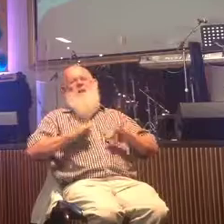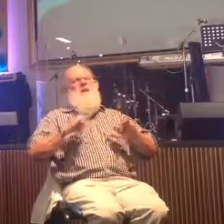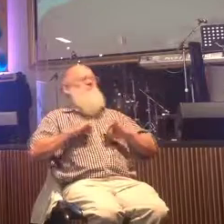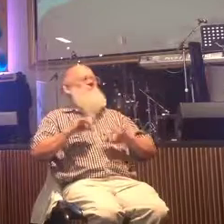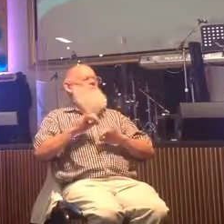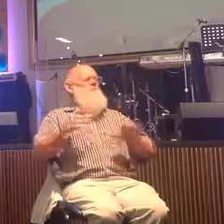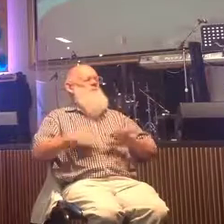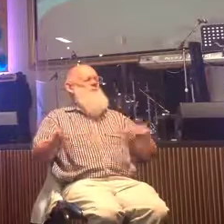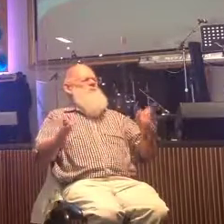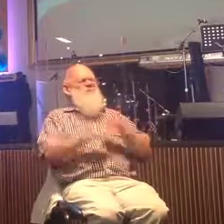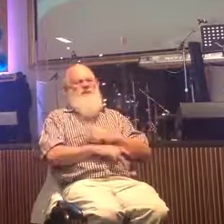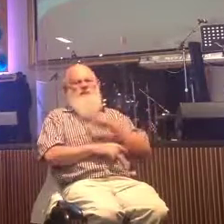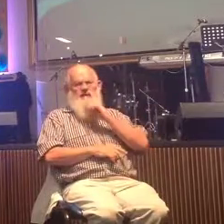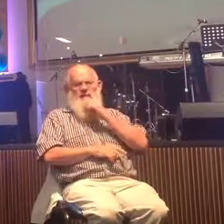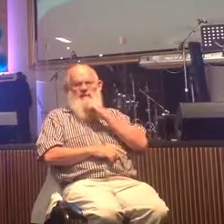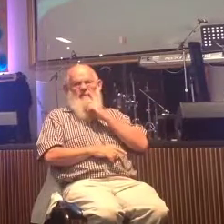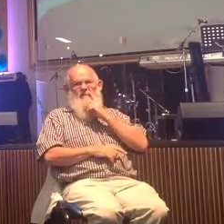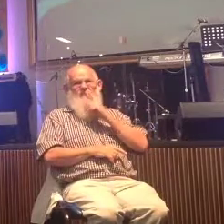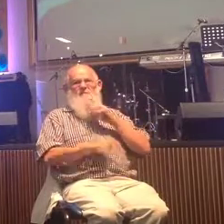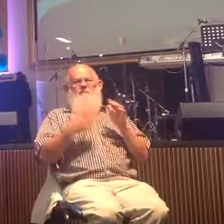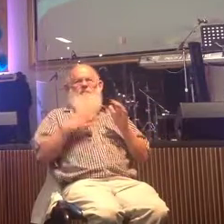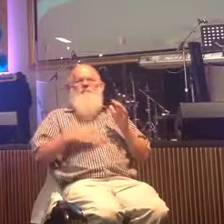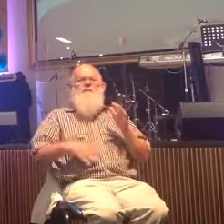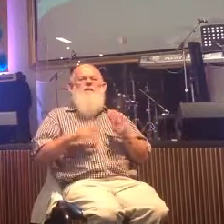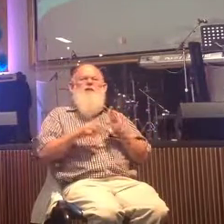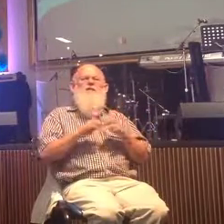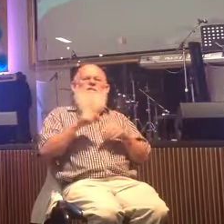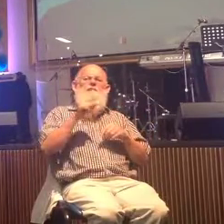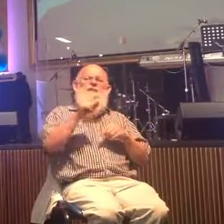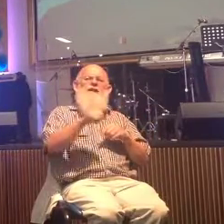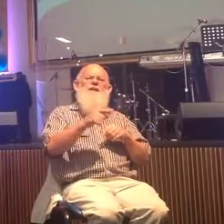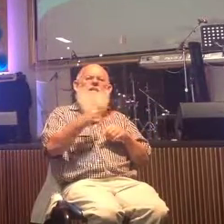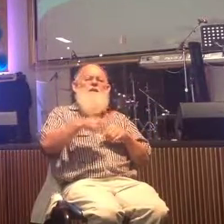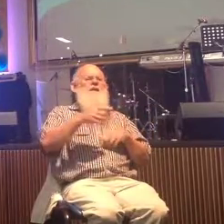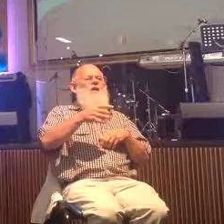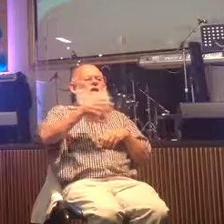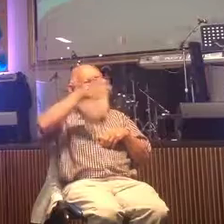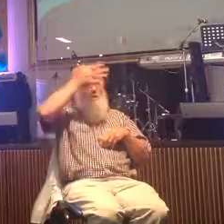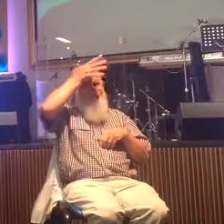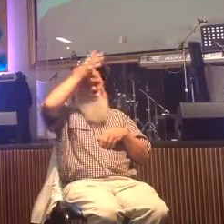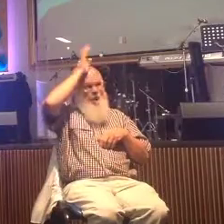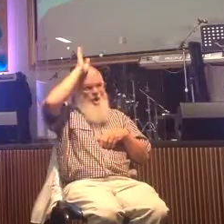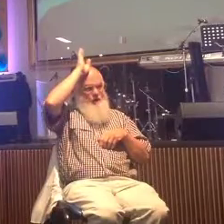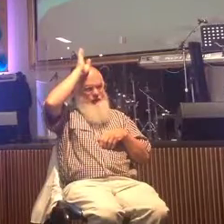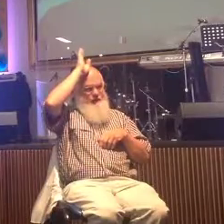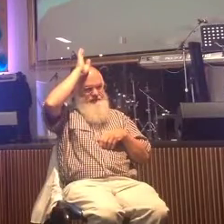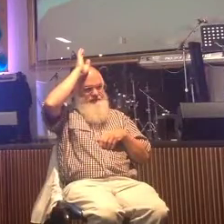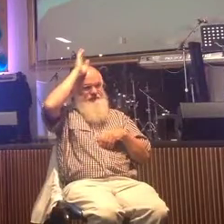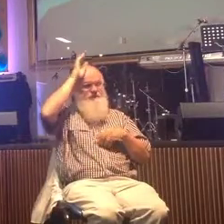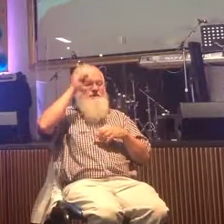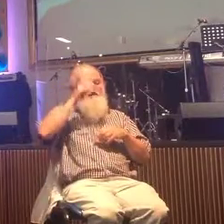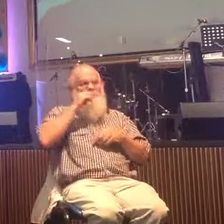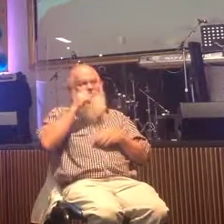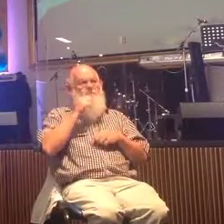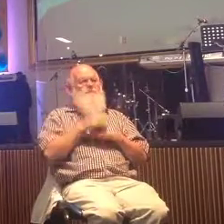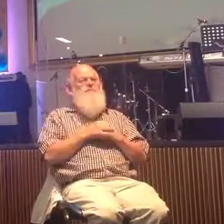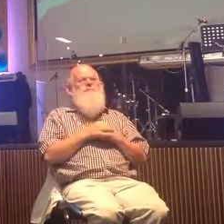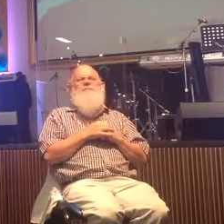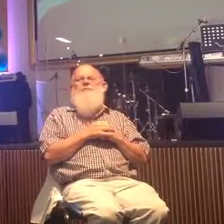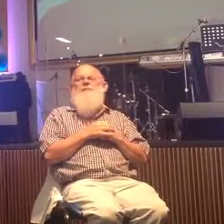that kept popping up. And because of this, the Roman people, the emperor, or whatever he's